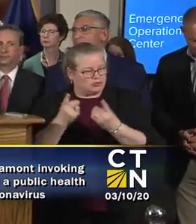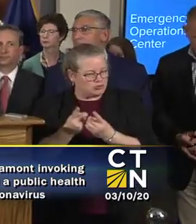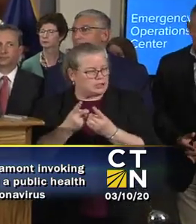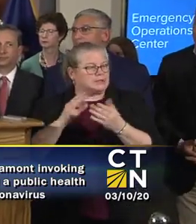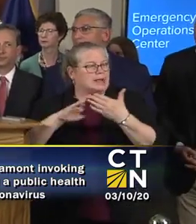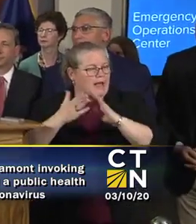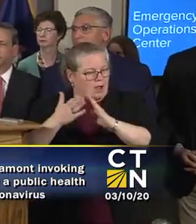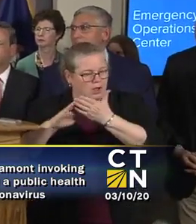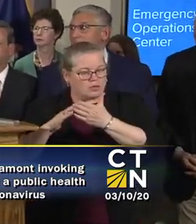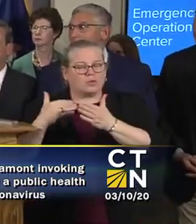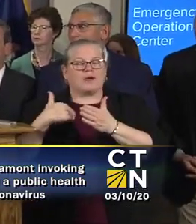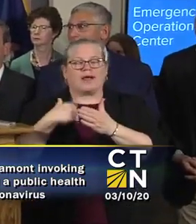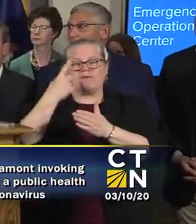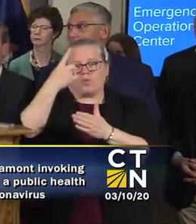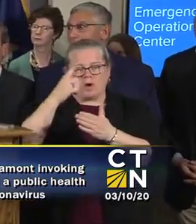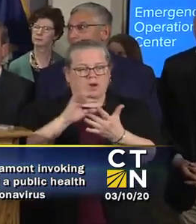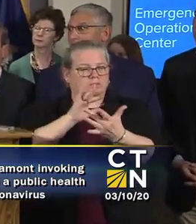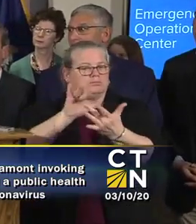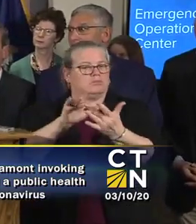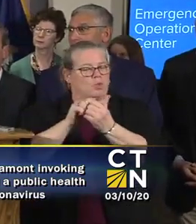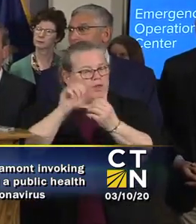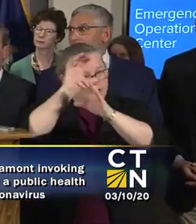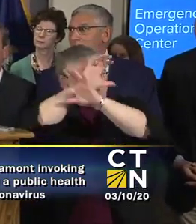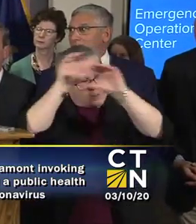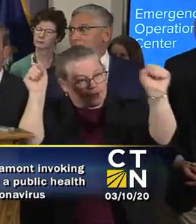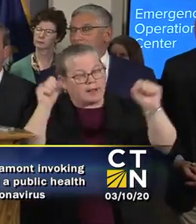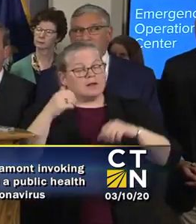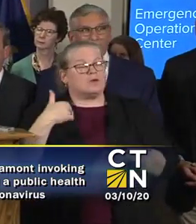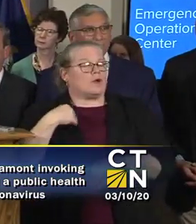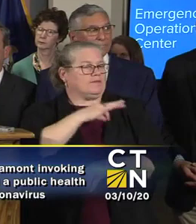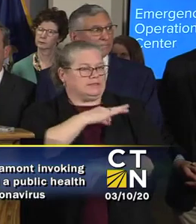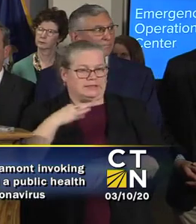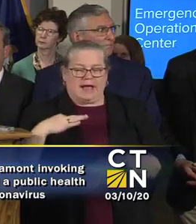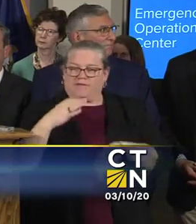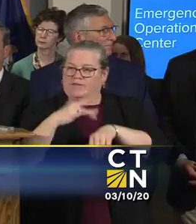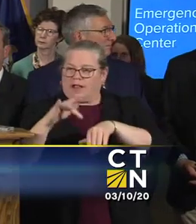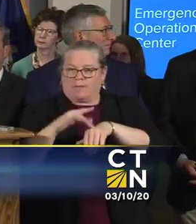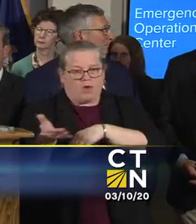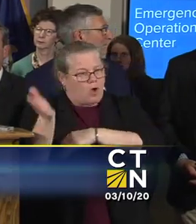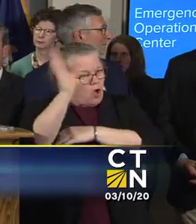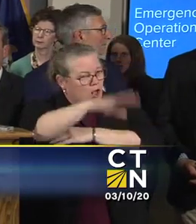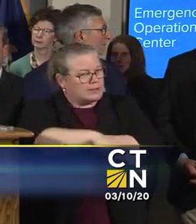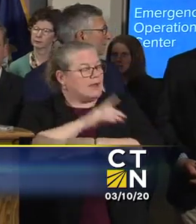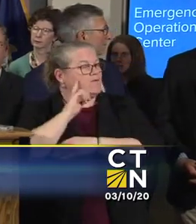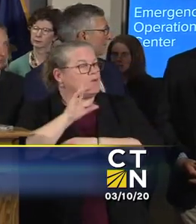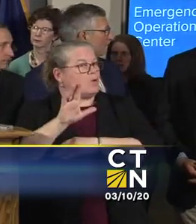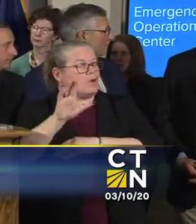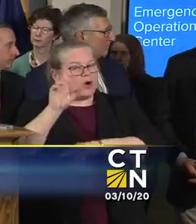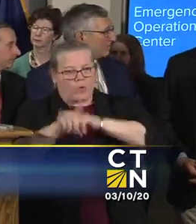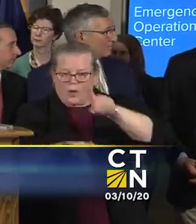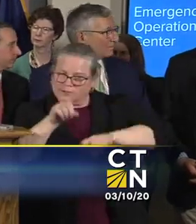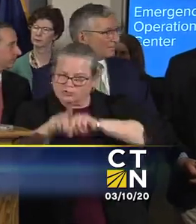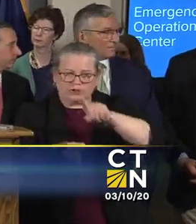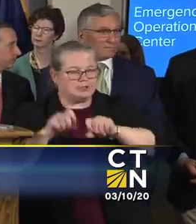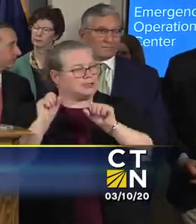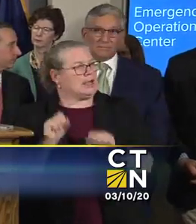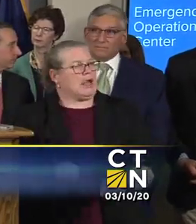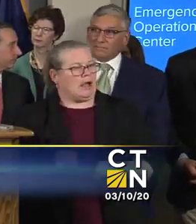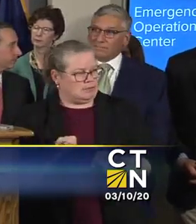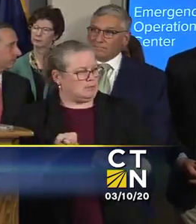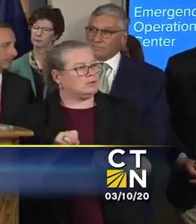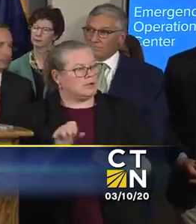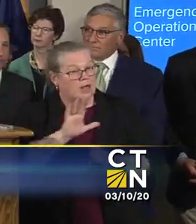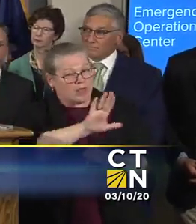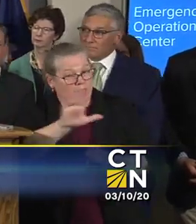to superintendents, and we have staff available all day to answer questions in the hour about their plans